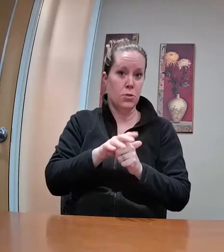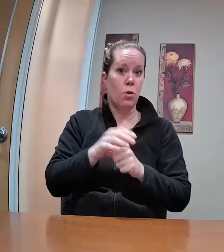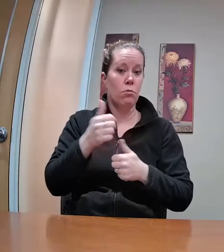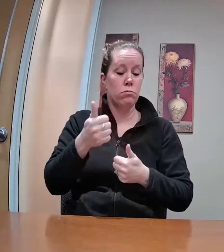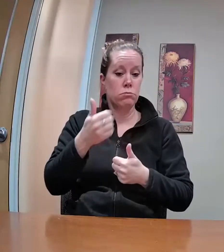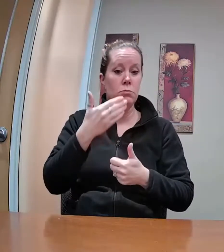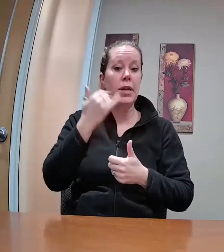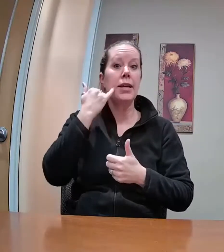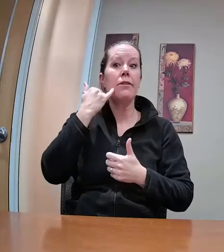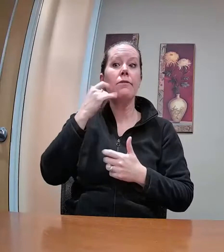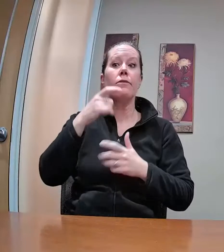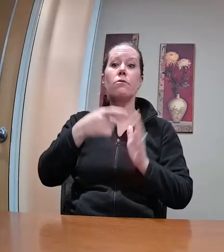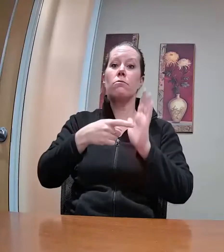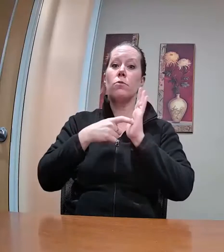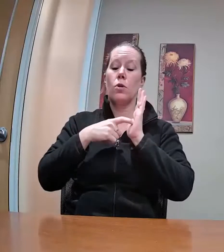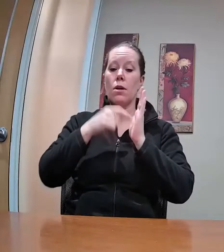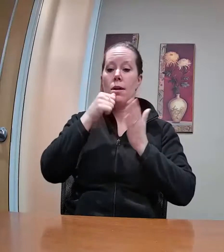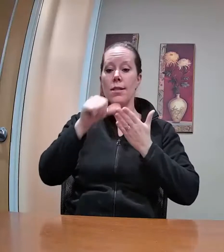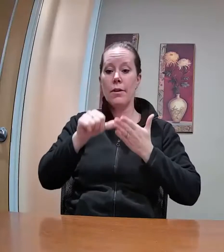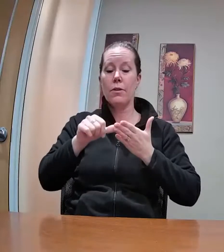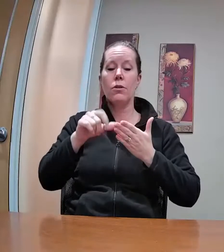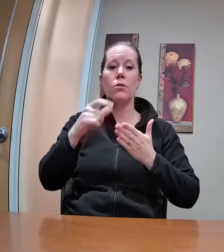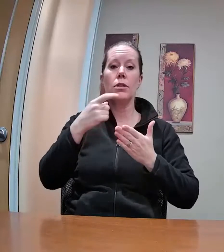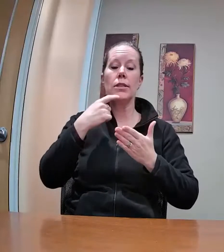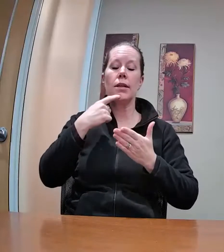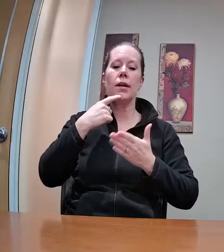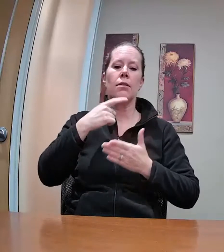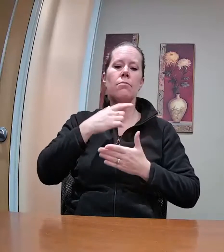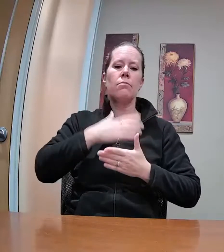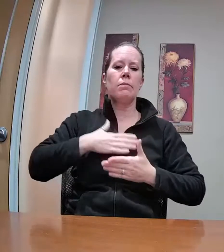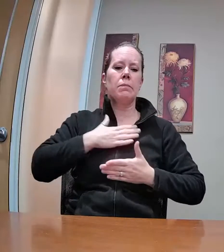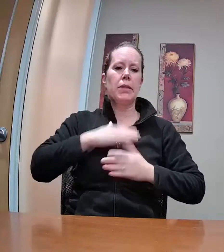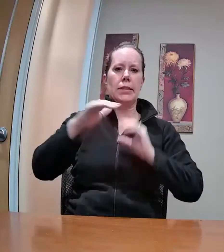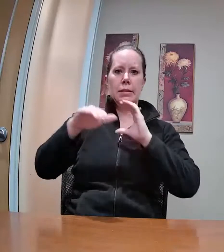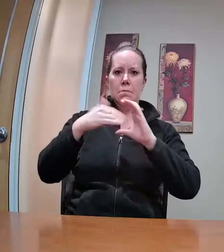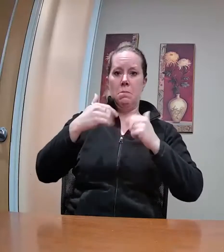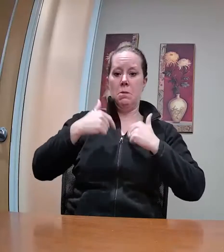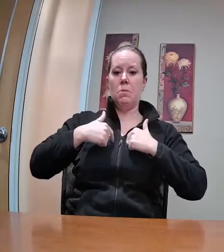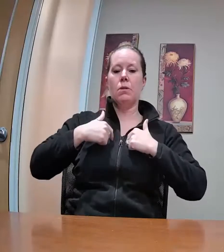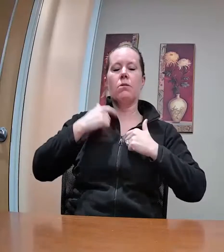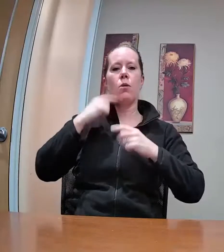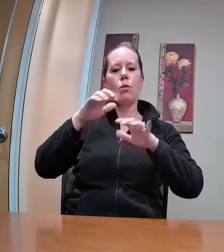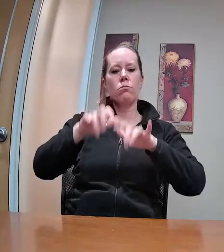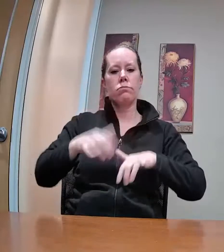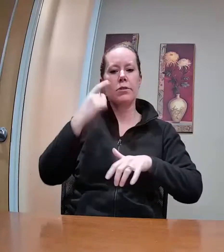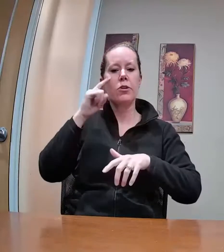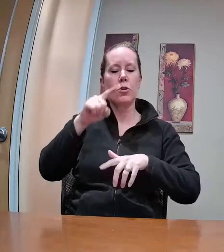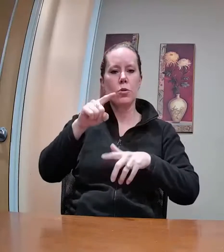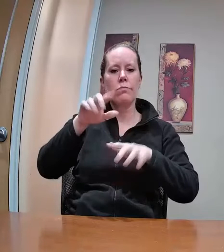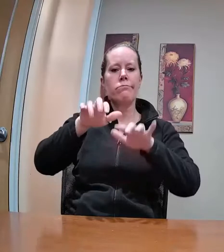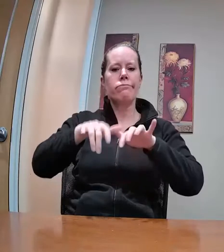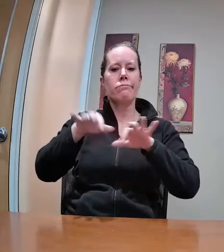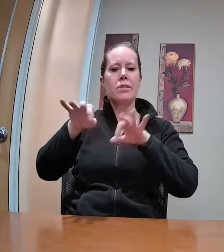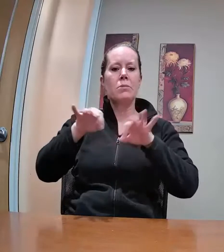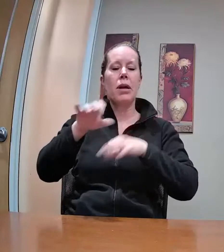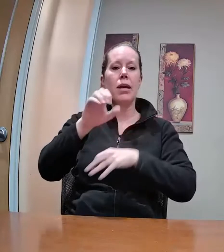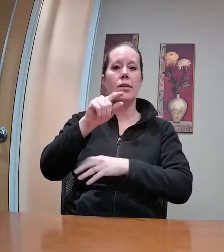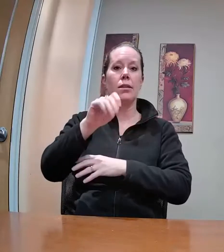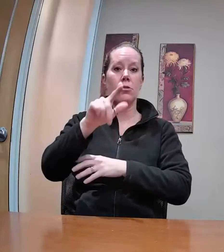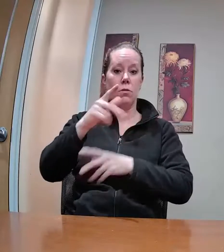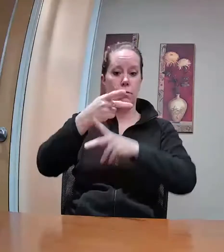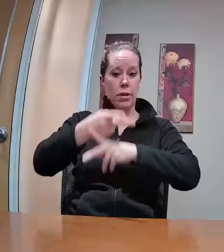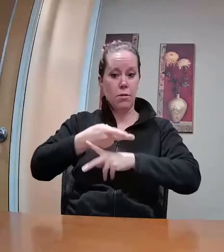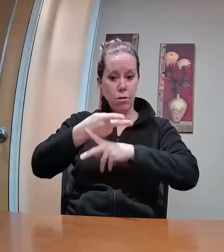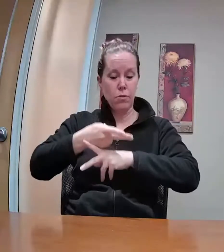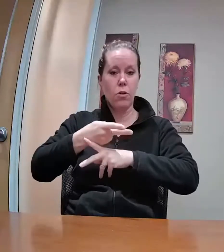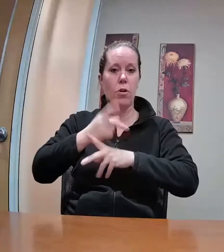So if you need a letter saying you're an essential caregiver, just send me an email and I'll send that off to you. We've had a number of